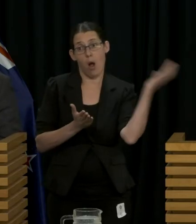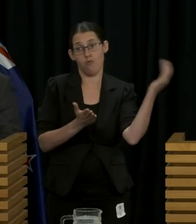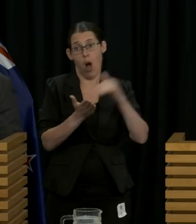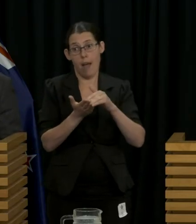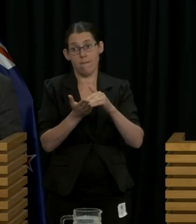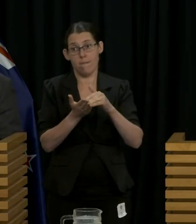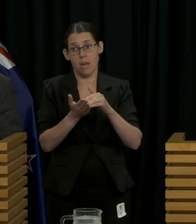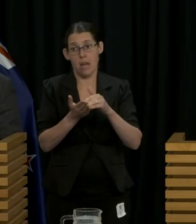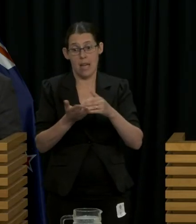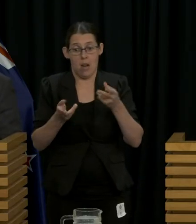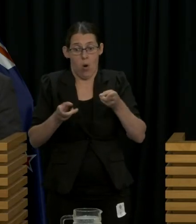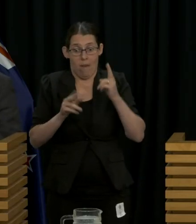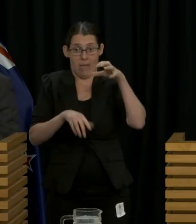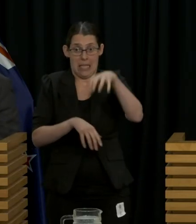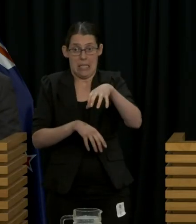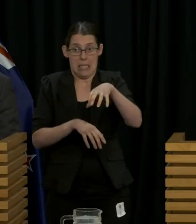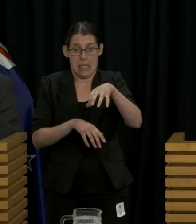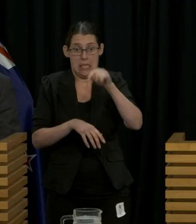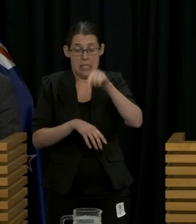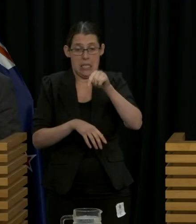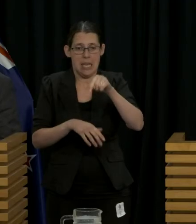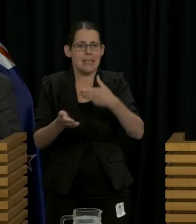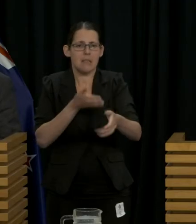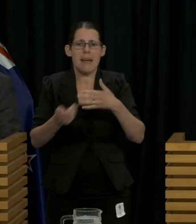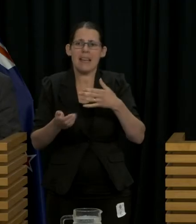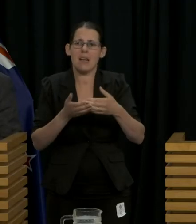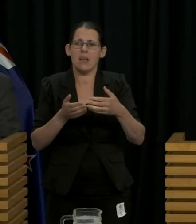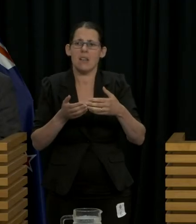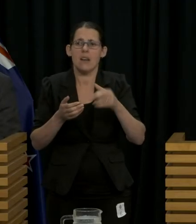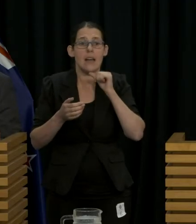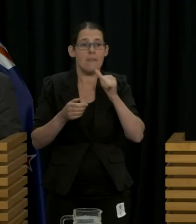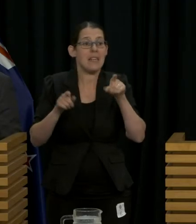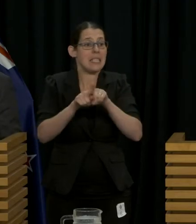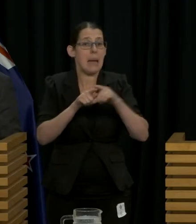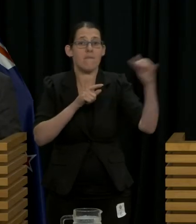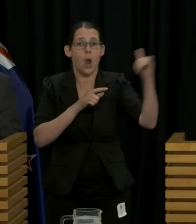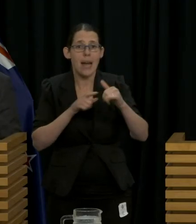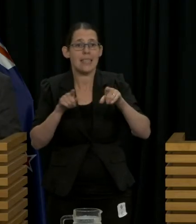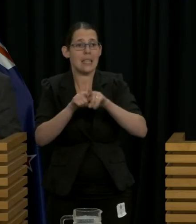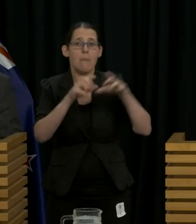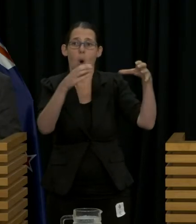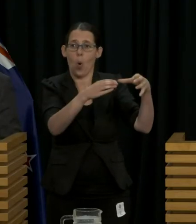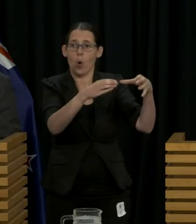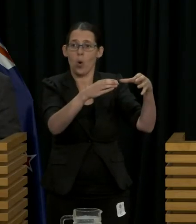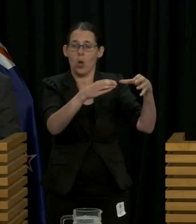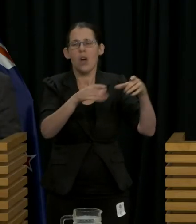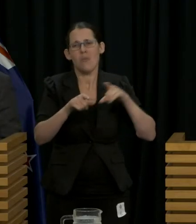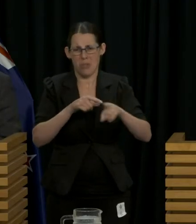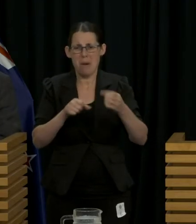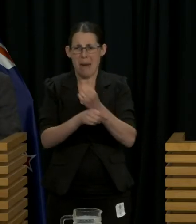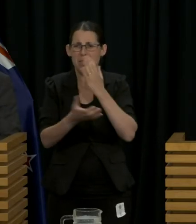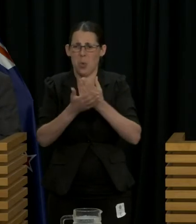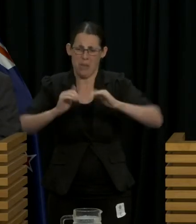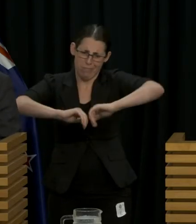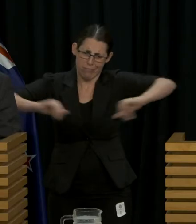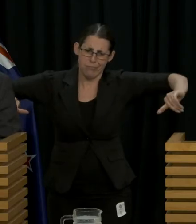facility, regardless of whether they were on the same cohort, on the same flight, we try and keep them apart from one another once they're through the door. And the idea of